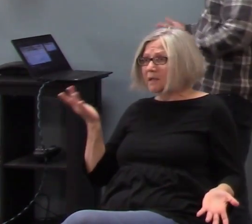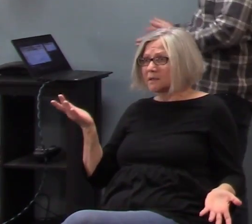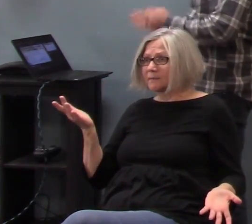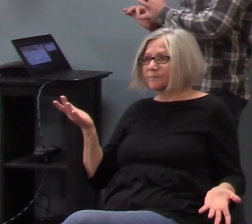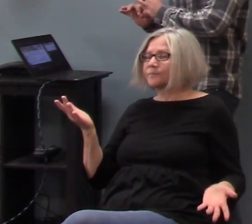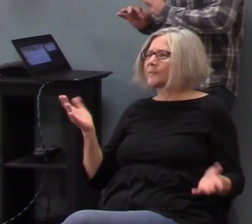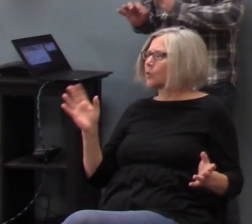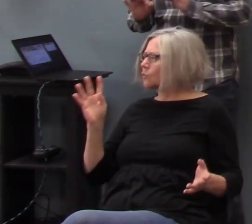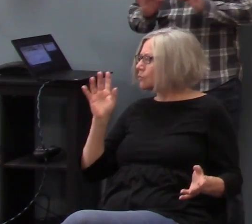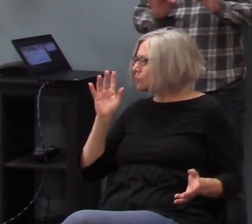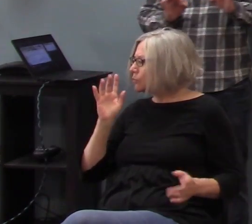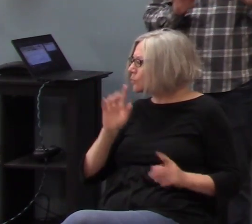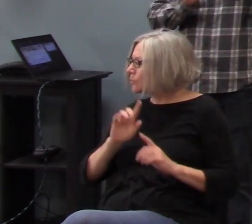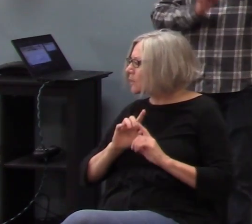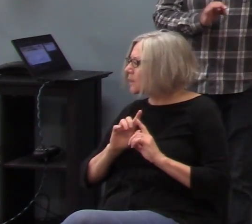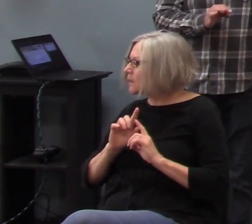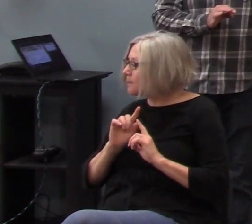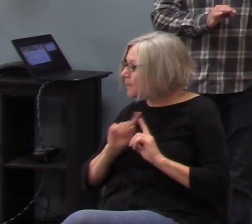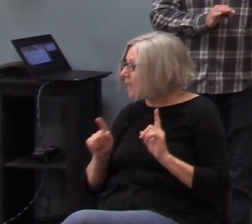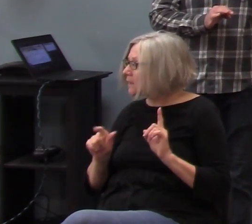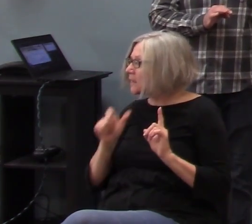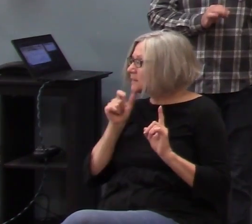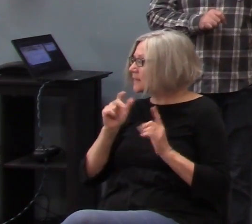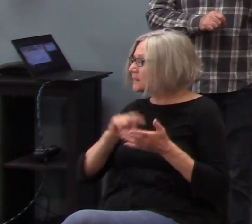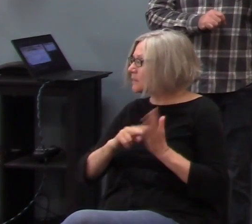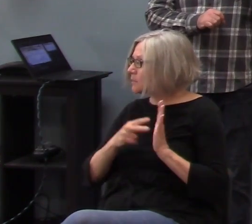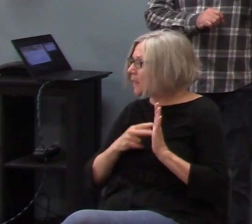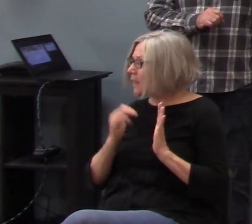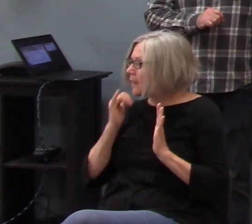that's interesting is that doesn't actually imply at all